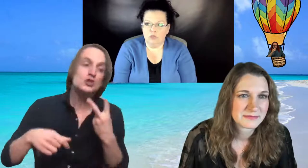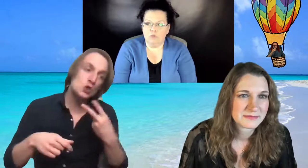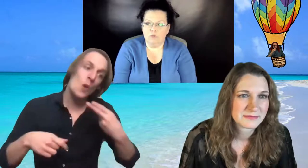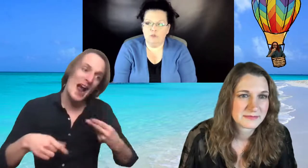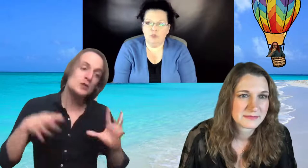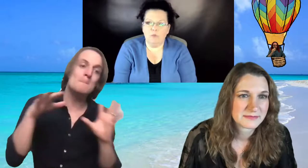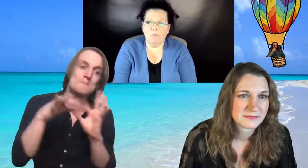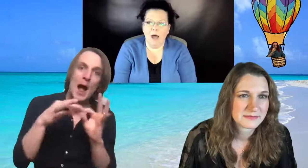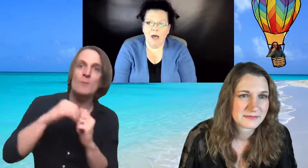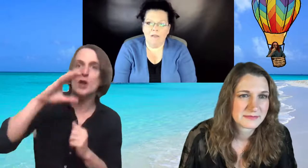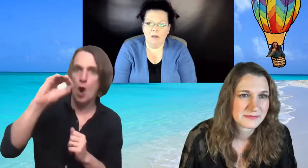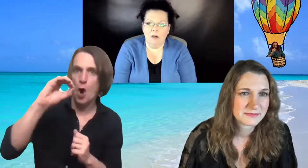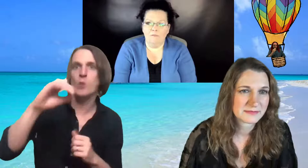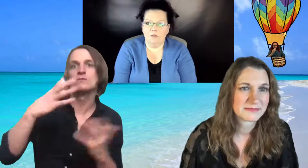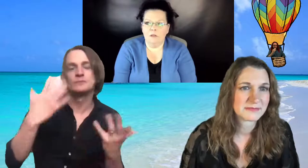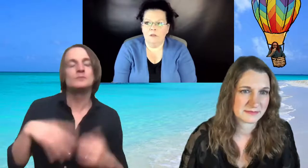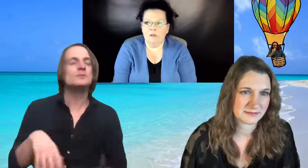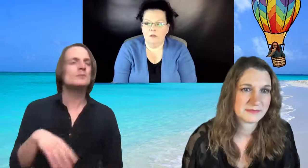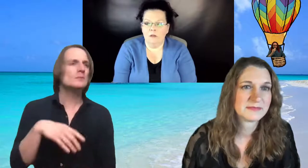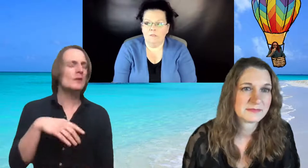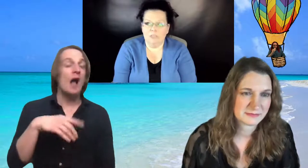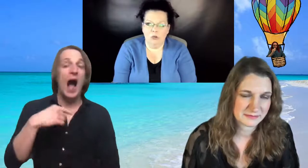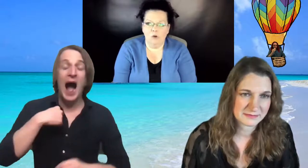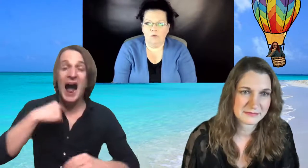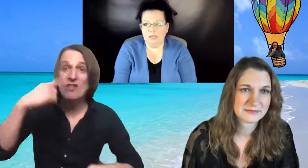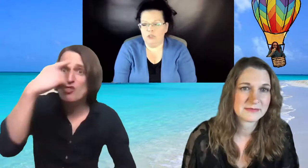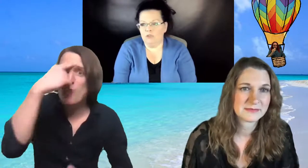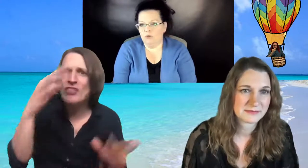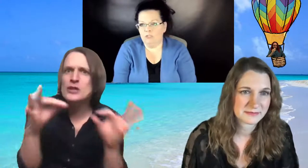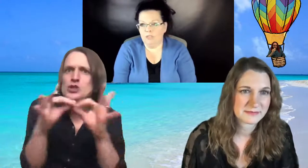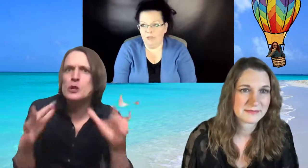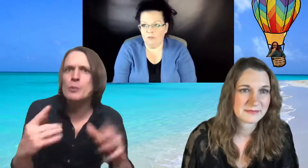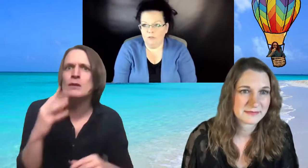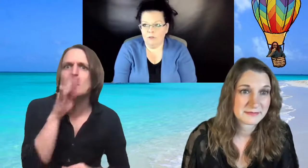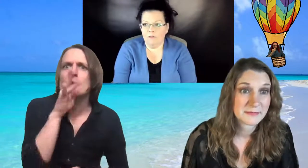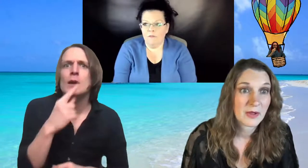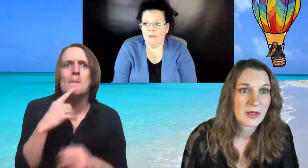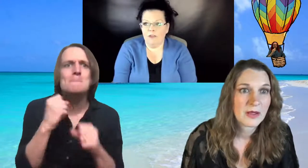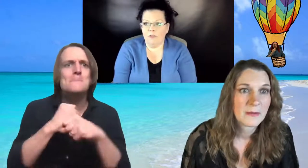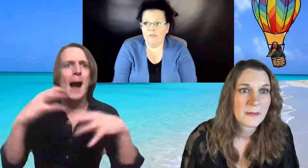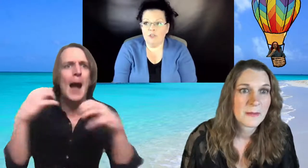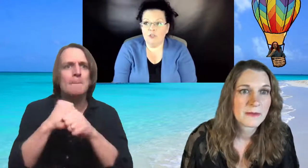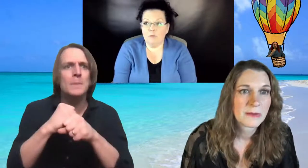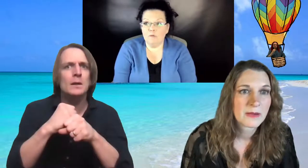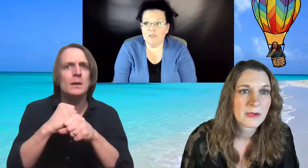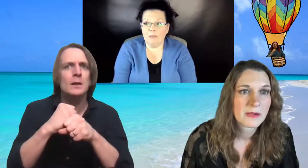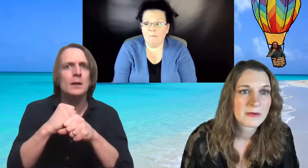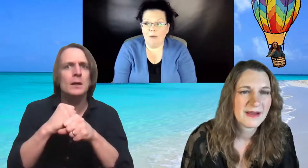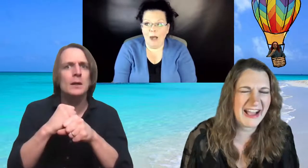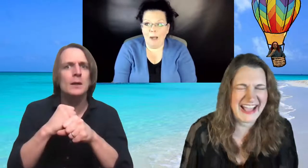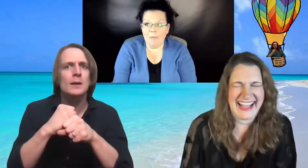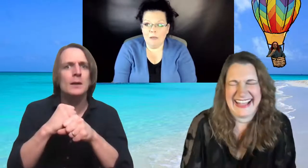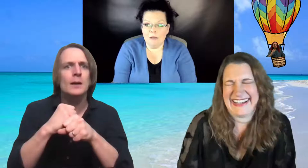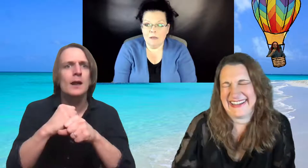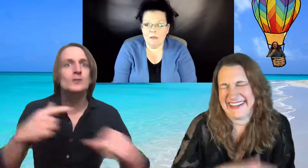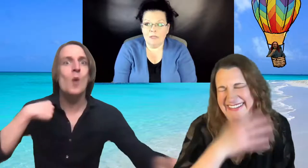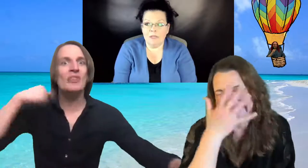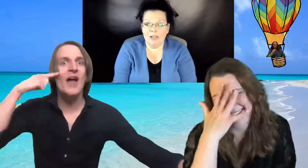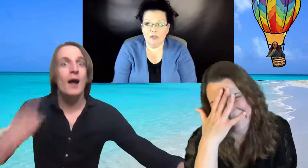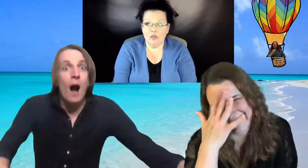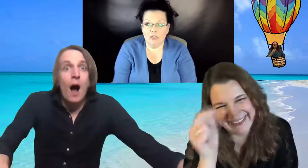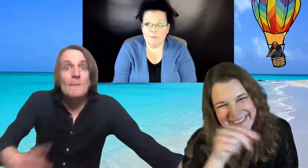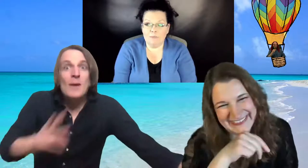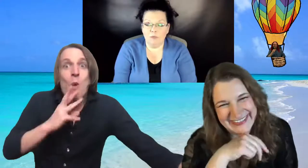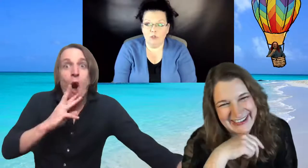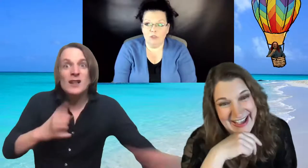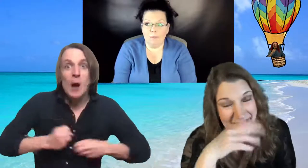So you're supposed to show the bond of CO and H2O together. And I thought the interpreter said bomb, because